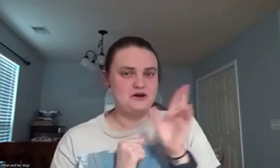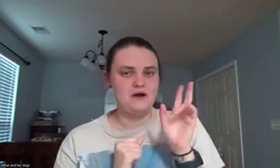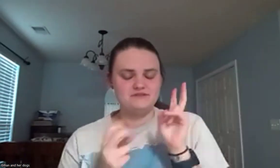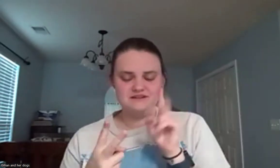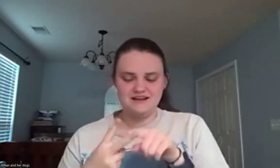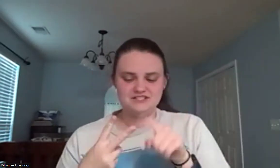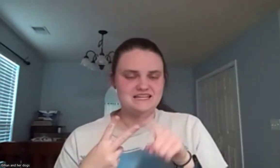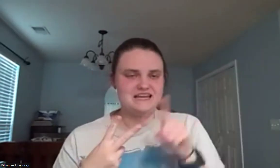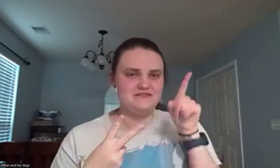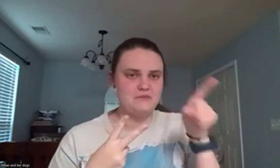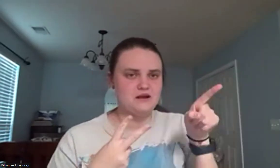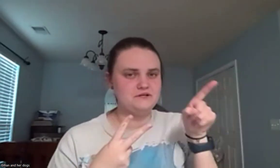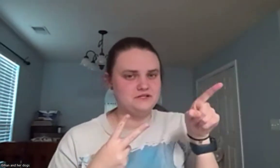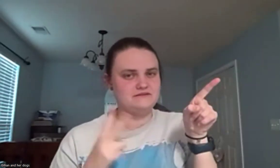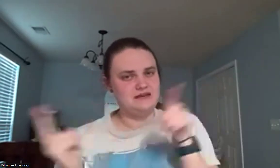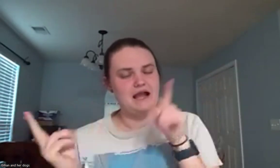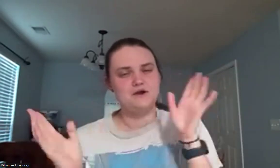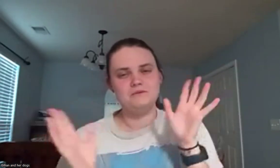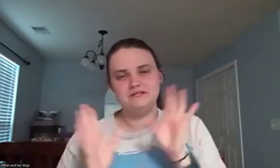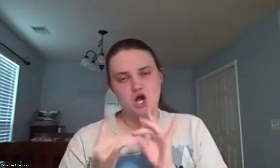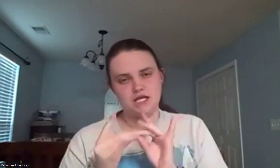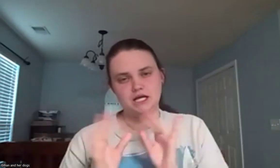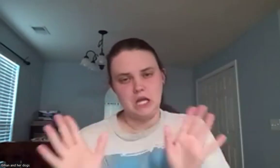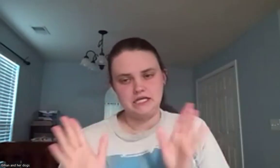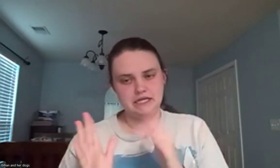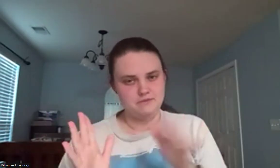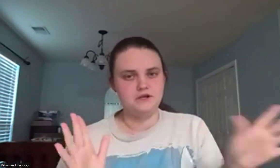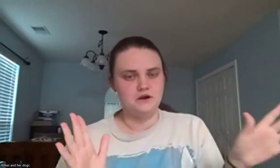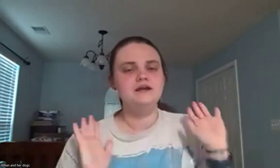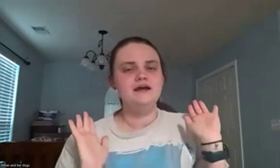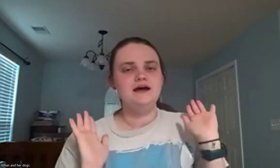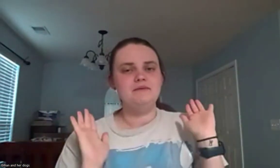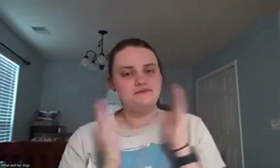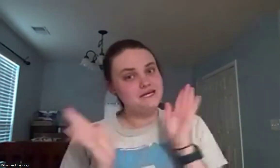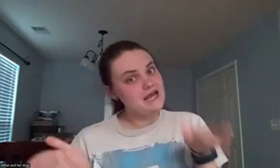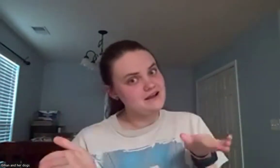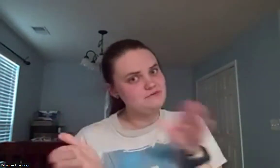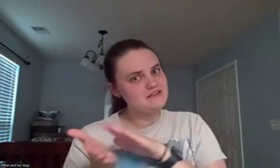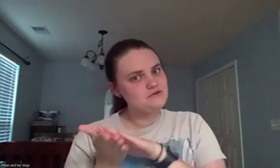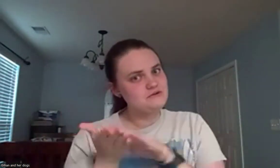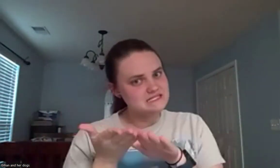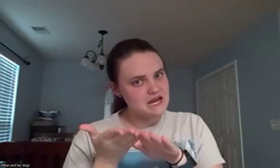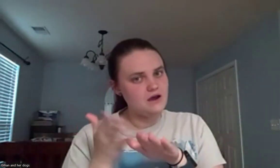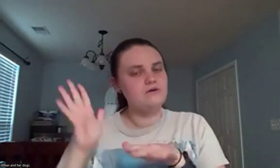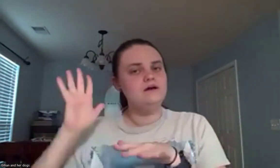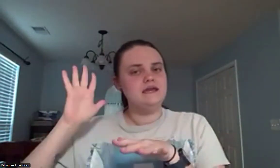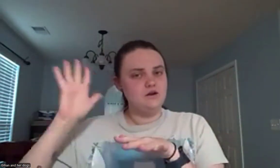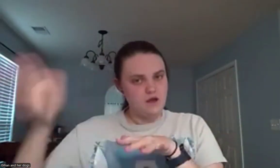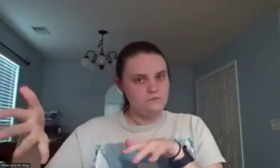I was going to actually say that brought up a good thing. I know I'm going to be talking a lot and yammering on, but if we get through this now, it'll help us